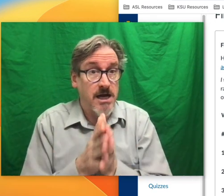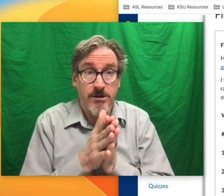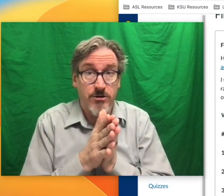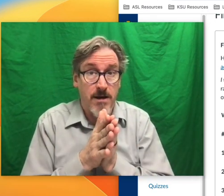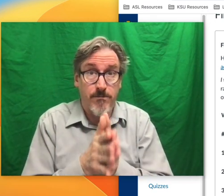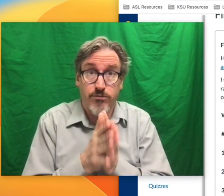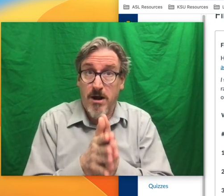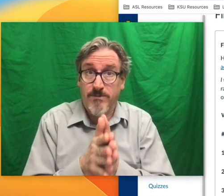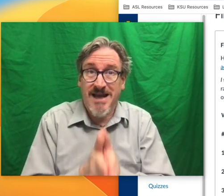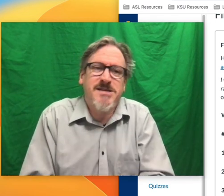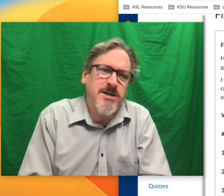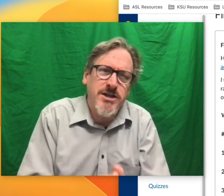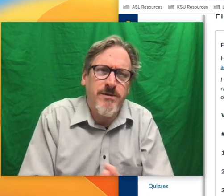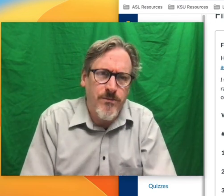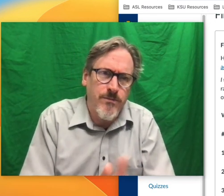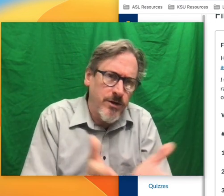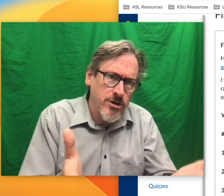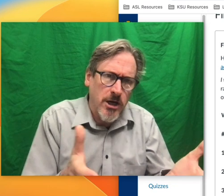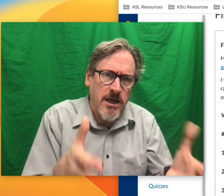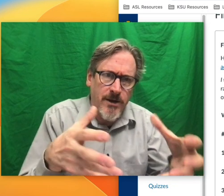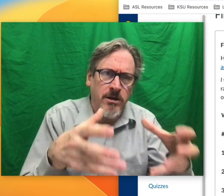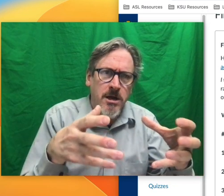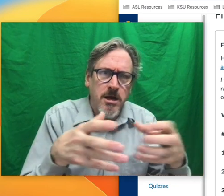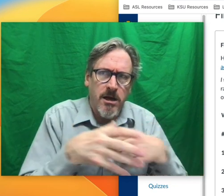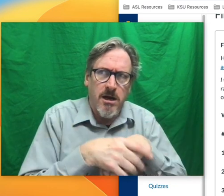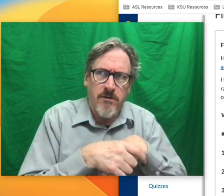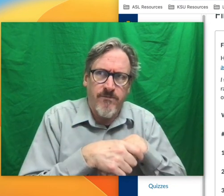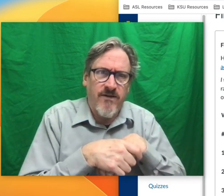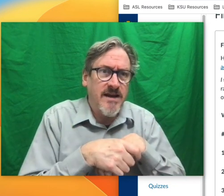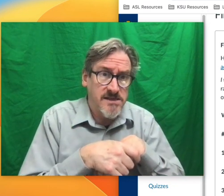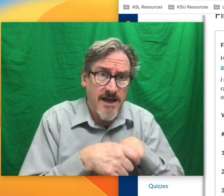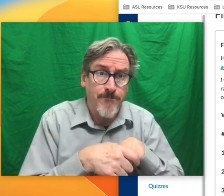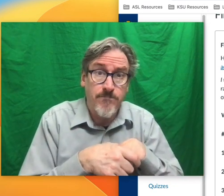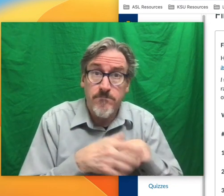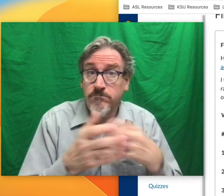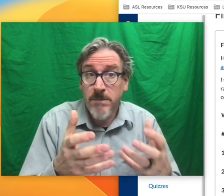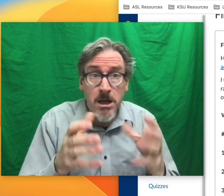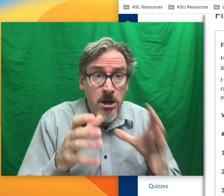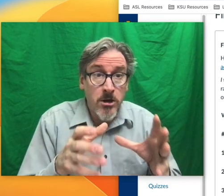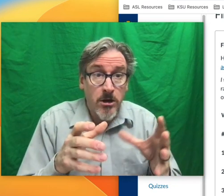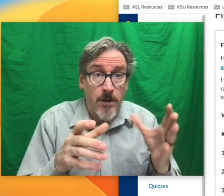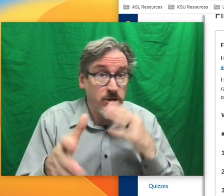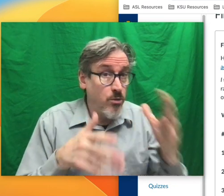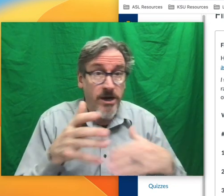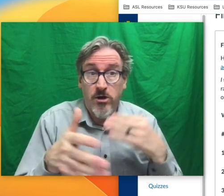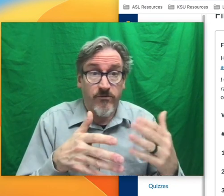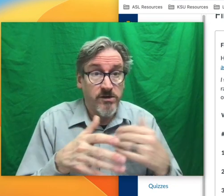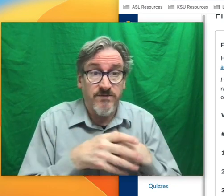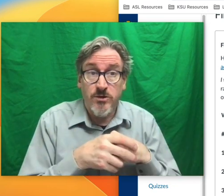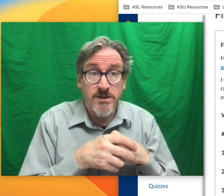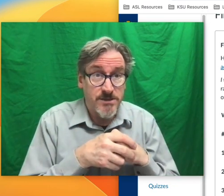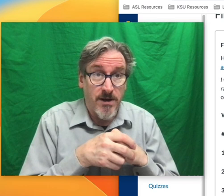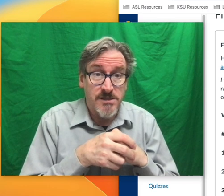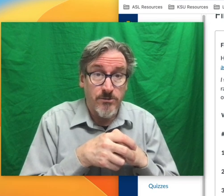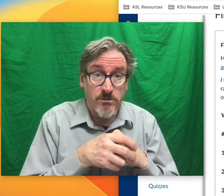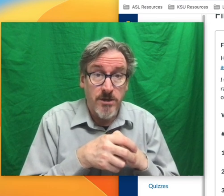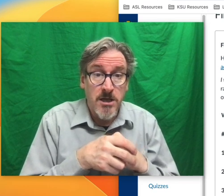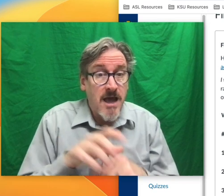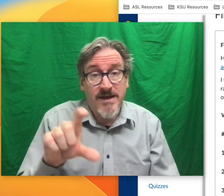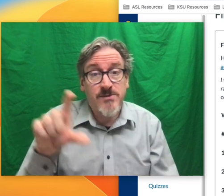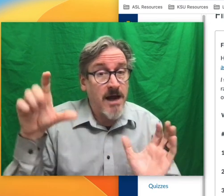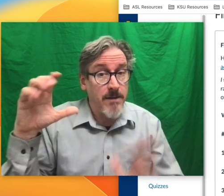means you're not prepped. And especially when you're talking about a final exam, you want to go for as fluent as